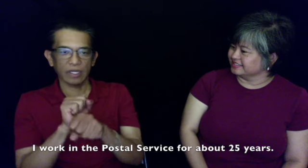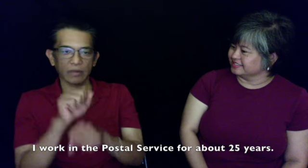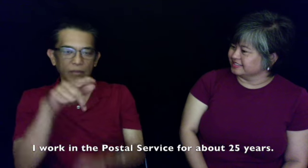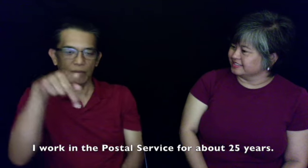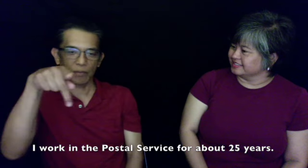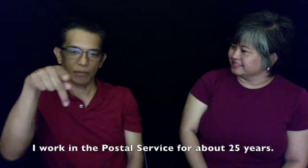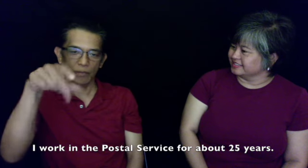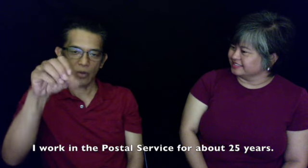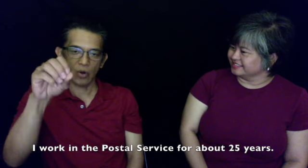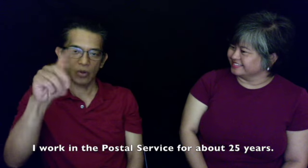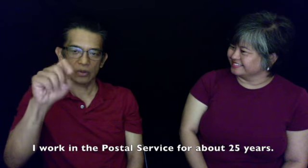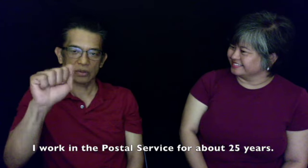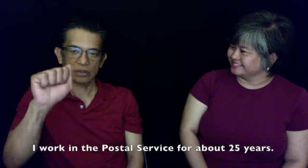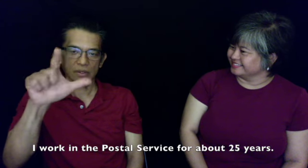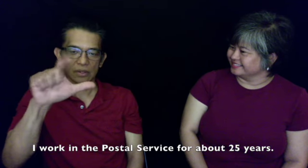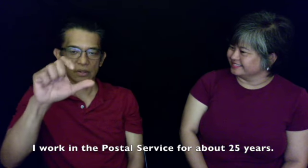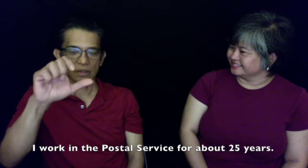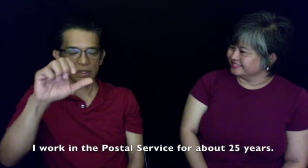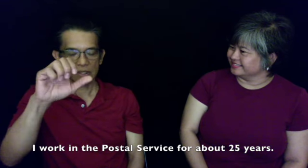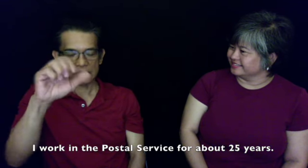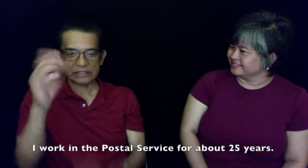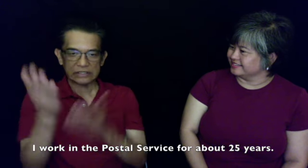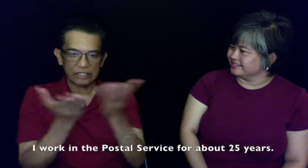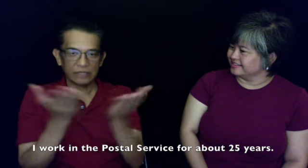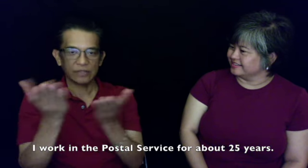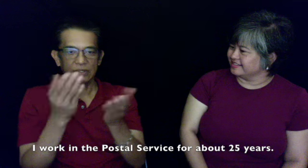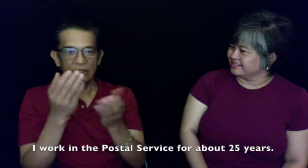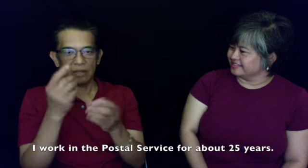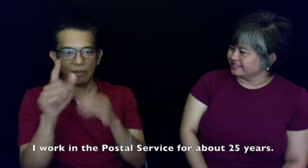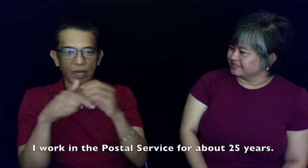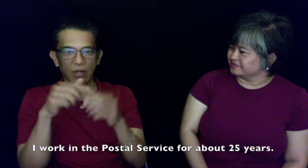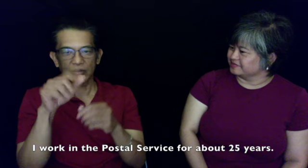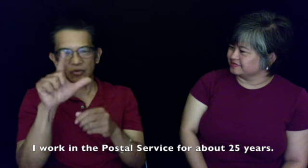I work in the Postal Service for about 25 years.